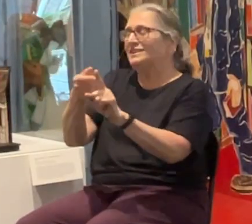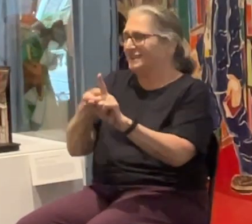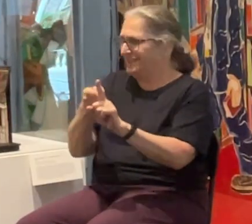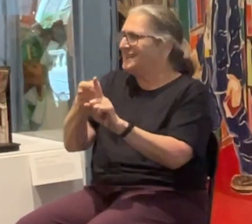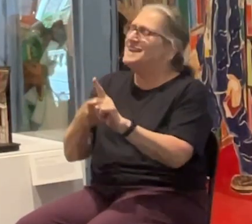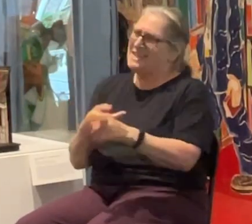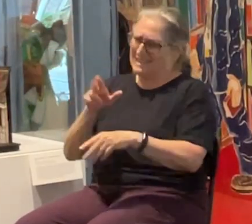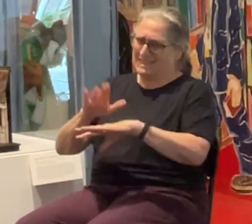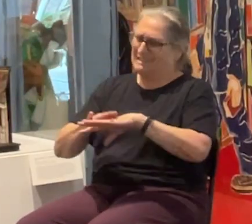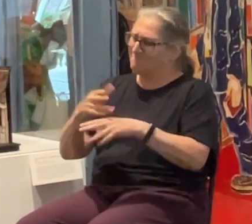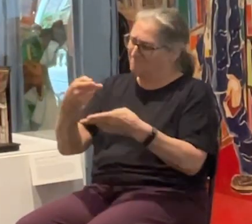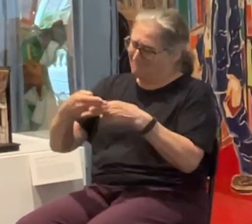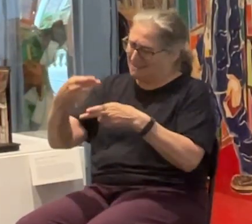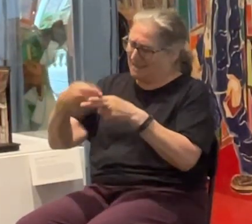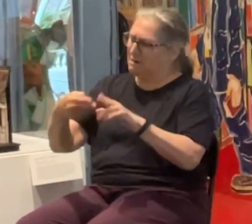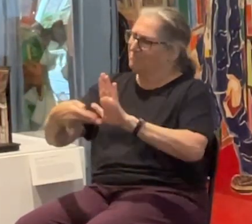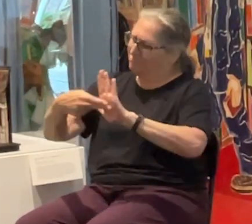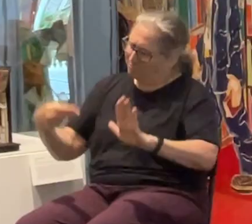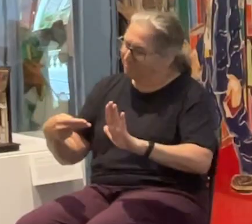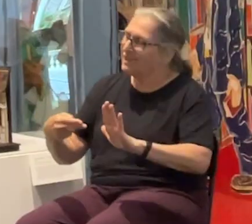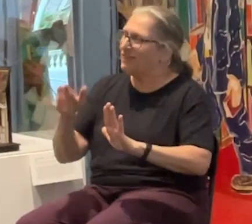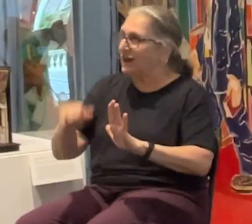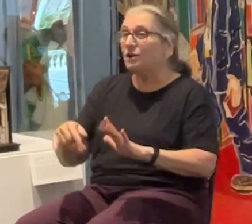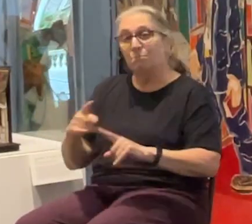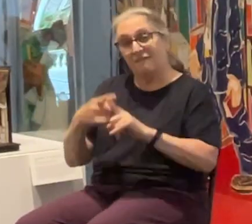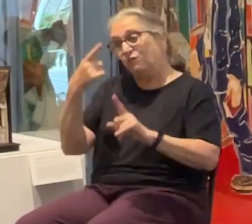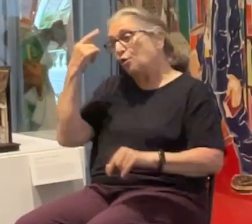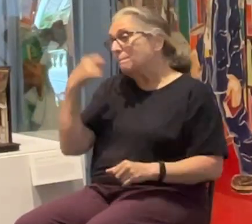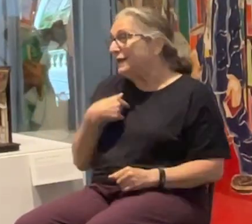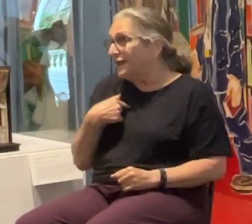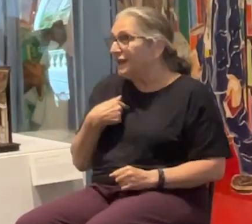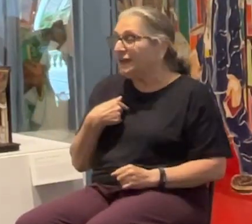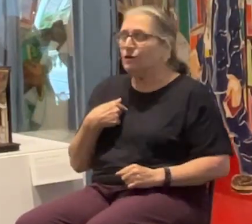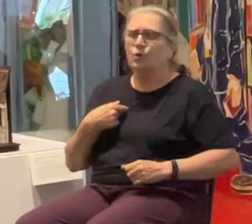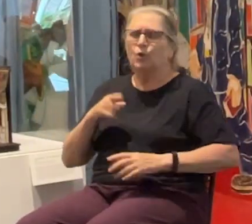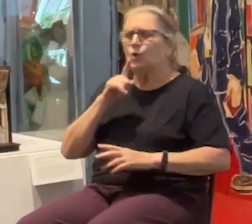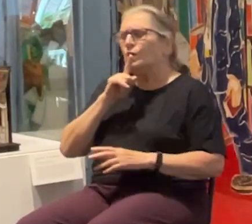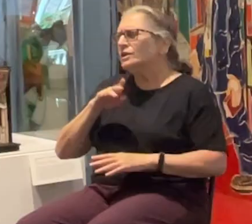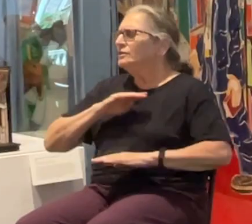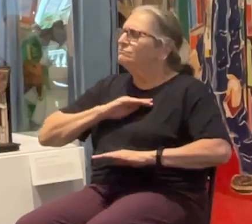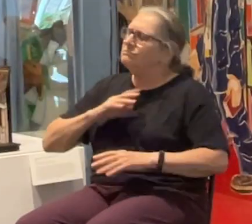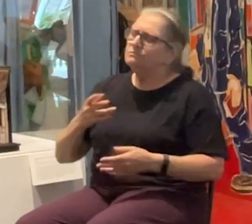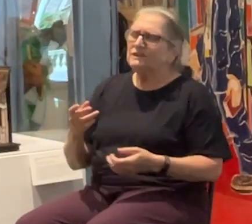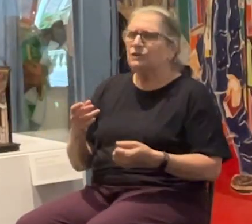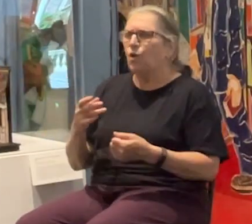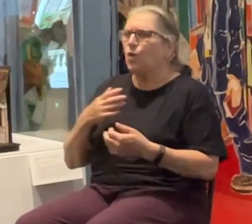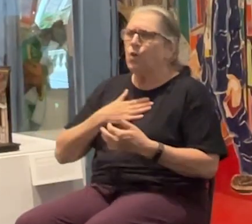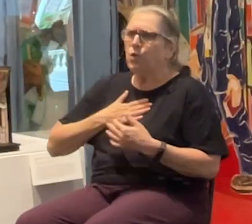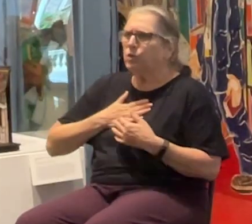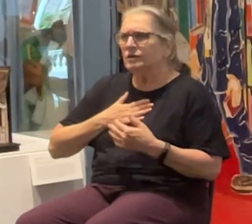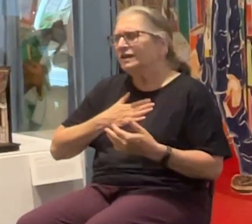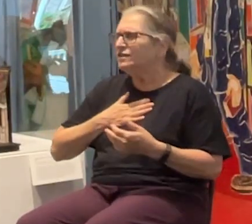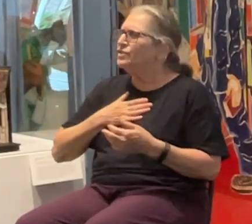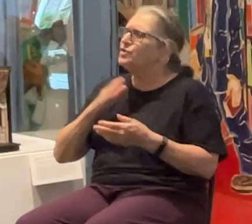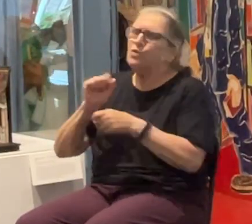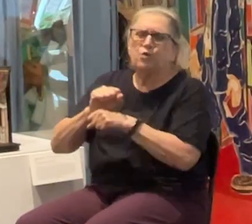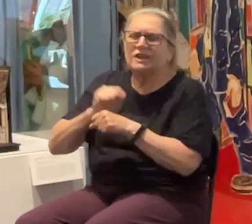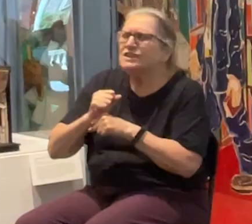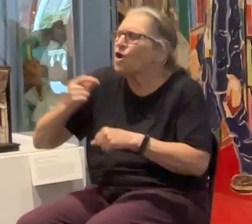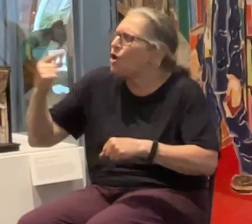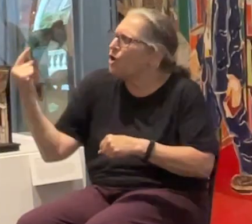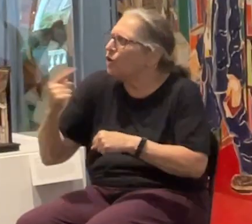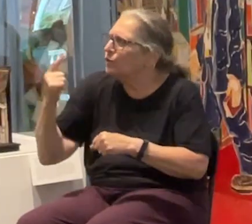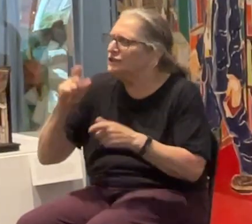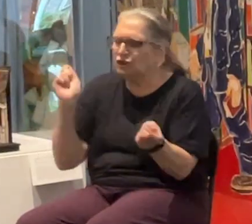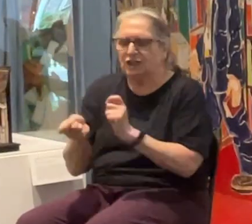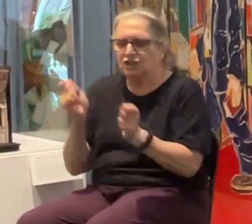very satisfying from a creative perspective because the work is always changing what you're gonna do. You're never just making the same